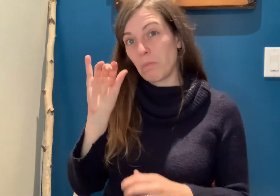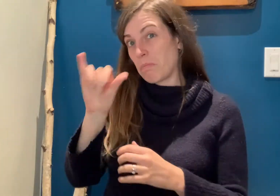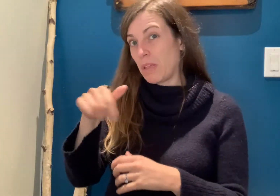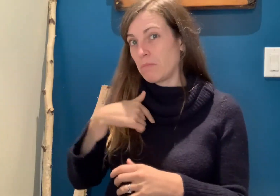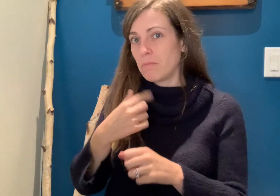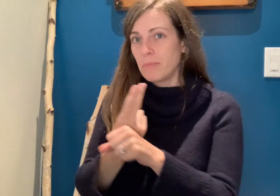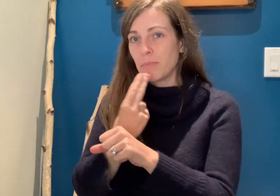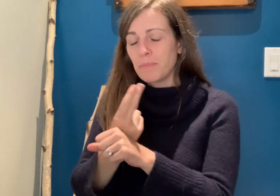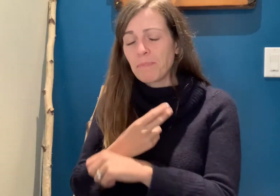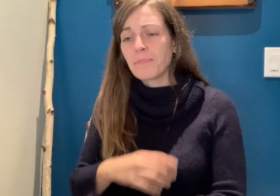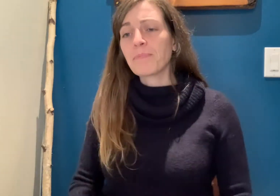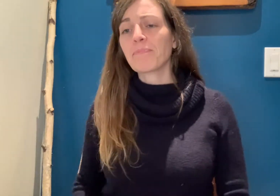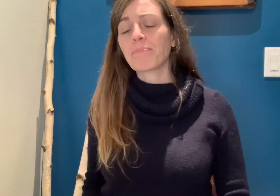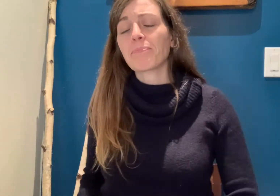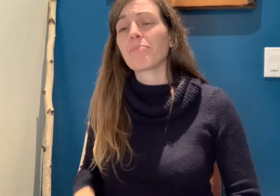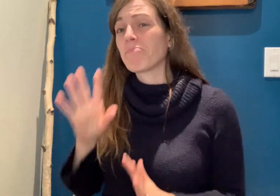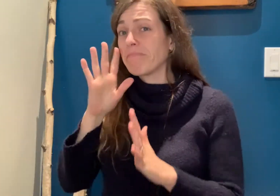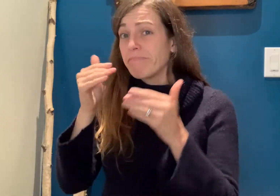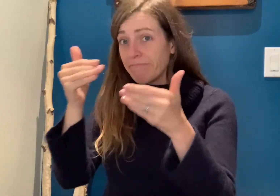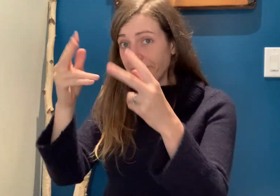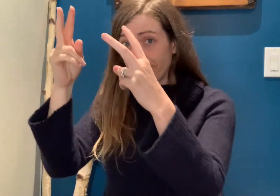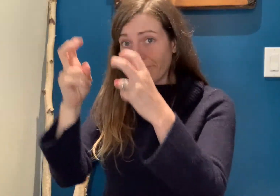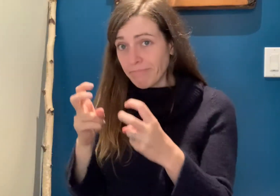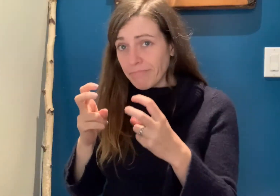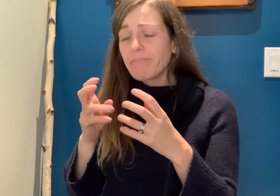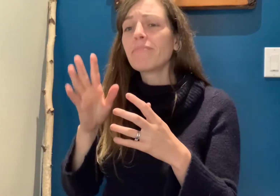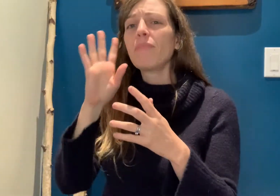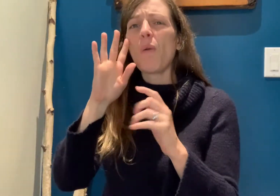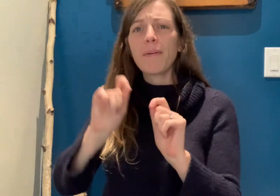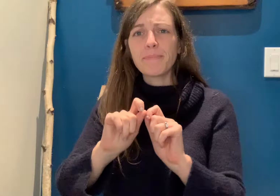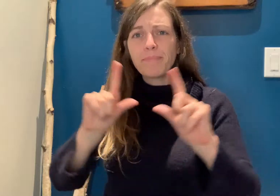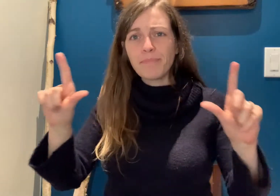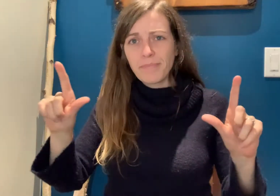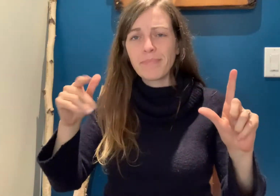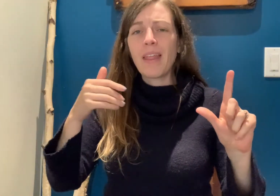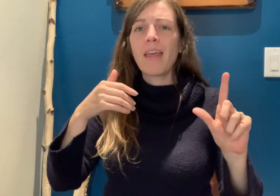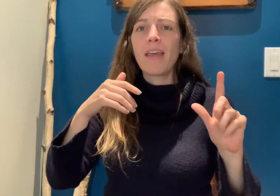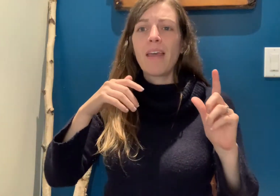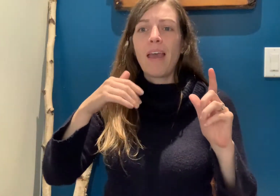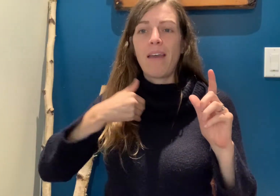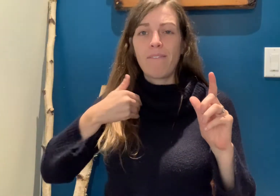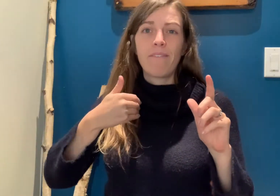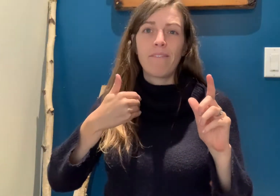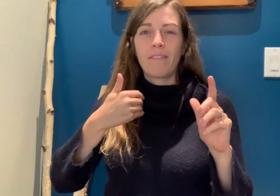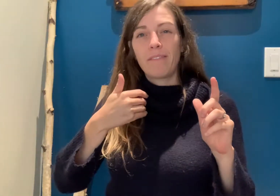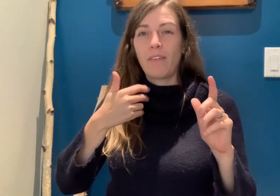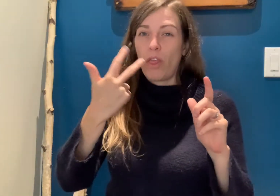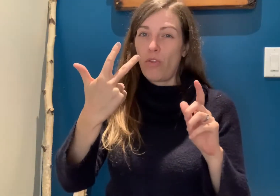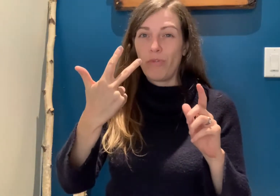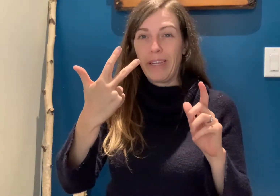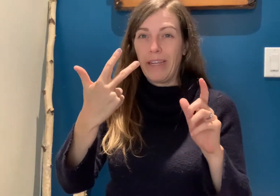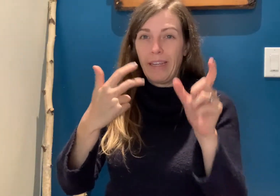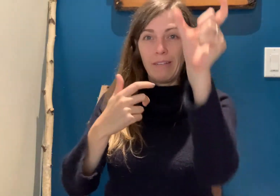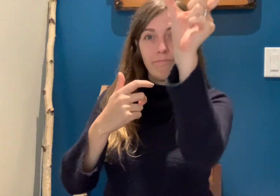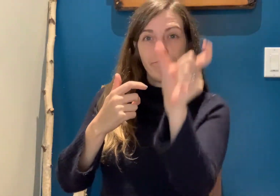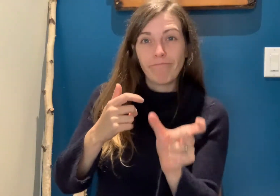So that's what I'll use today. You can download that, and when you open it, you'll see that there are